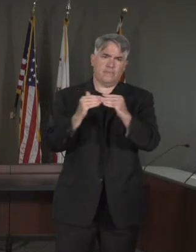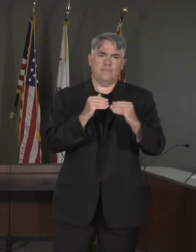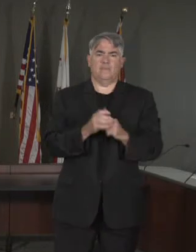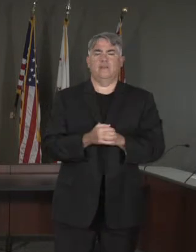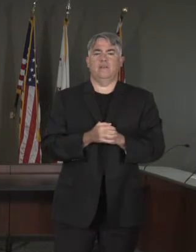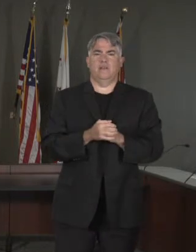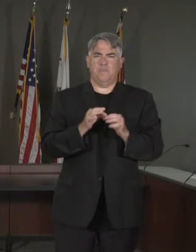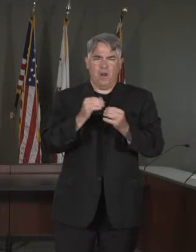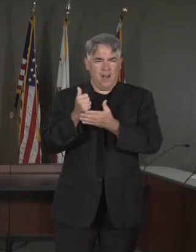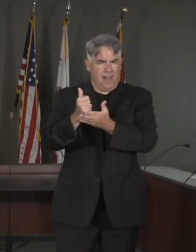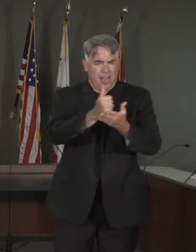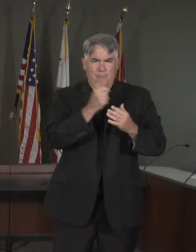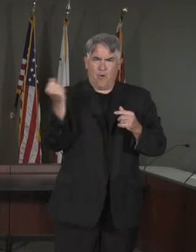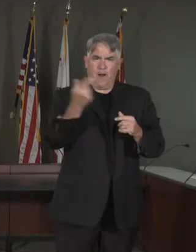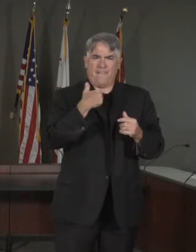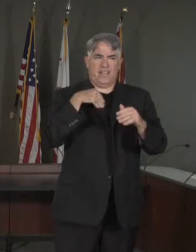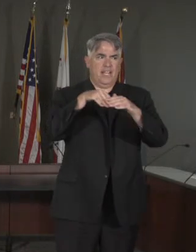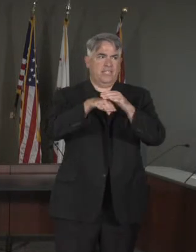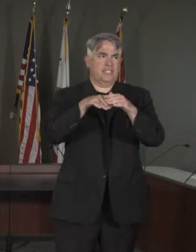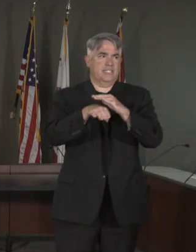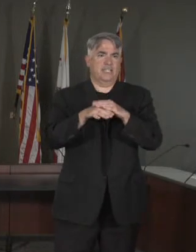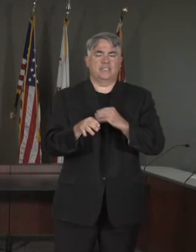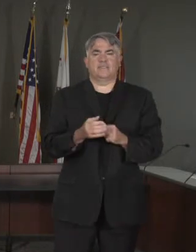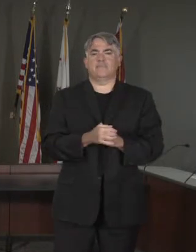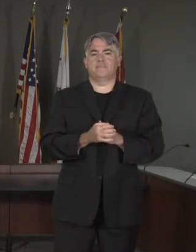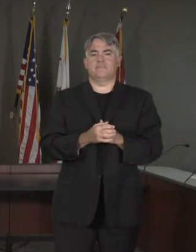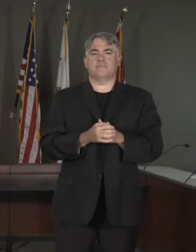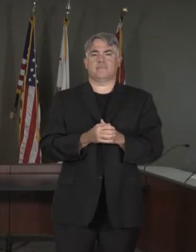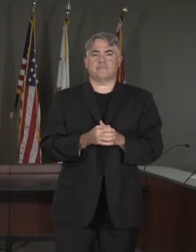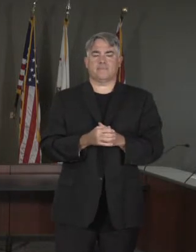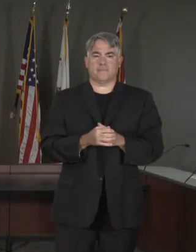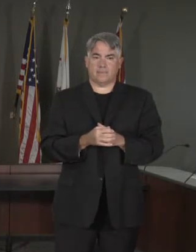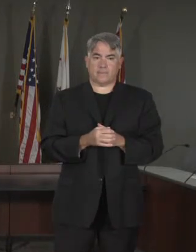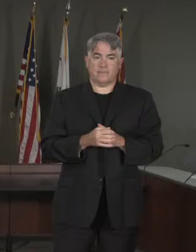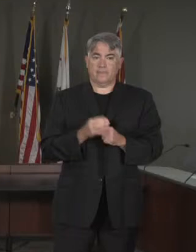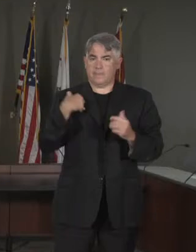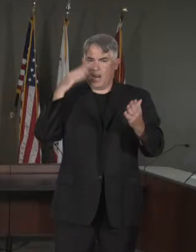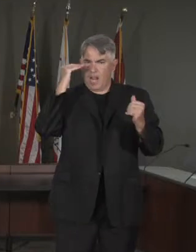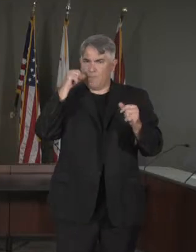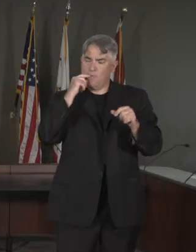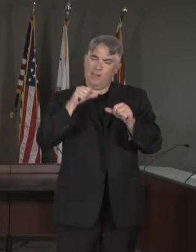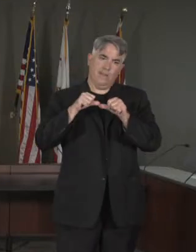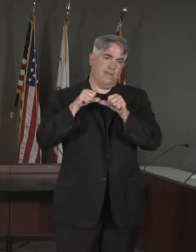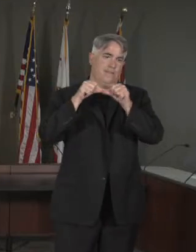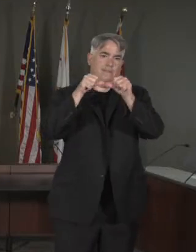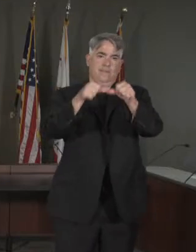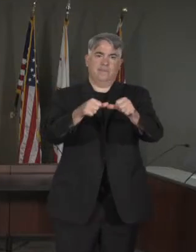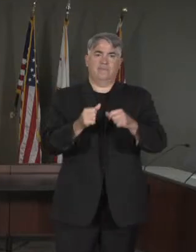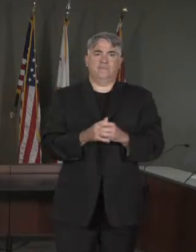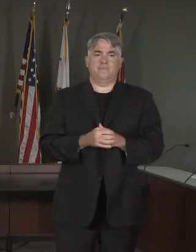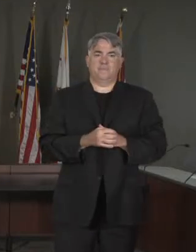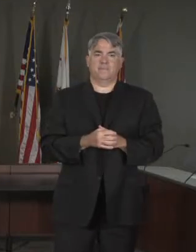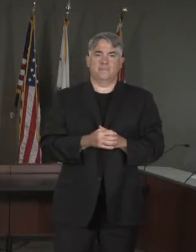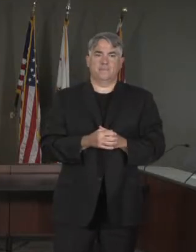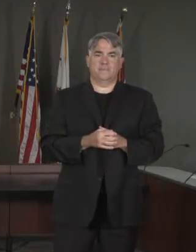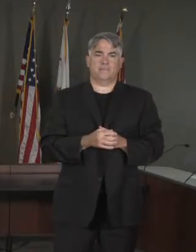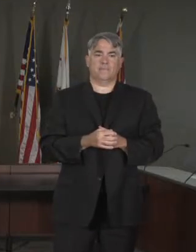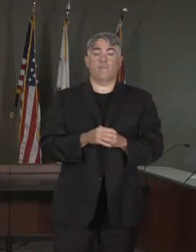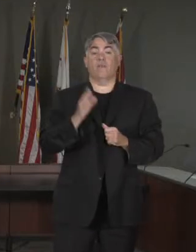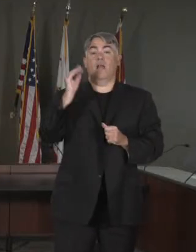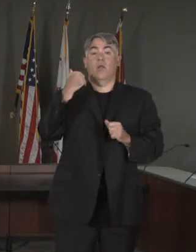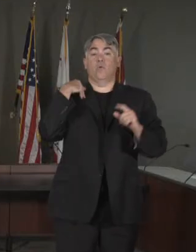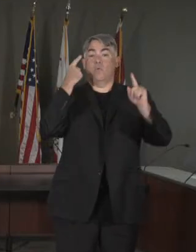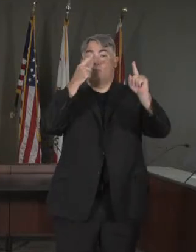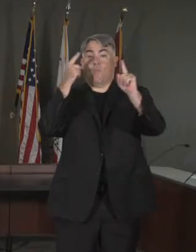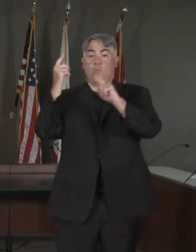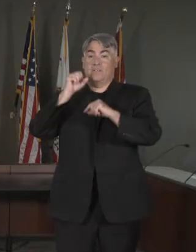impact of the pandemic from this perspective. I am hoping that we'll continue to do that as we're looking at economic recovery as well.